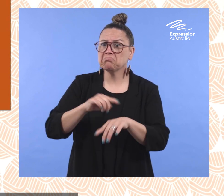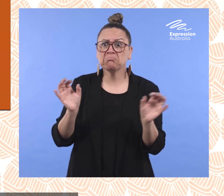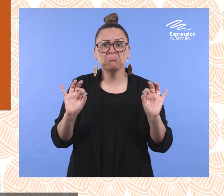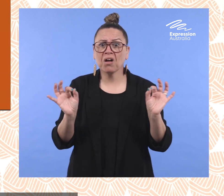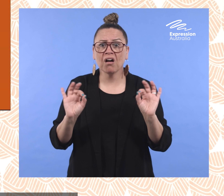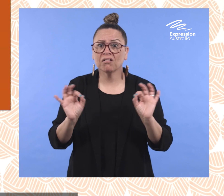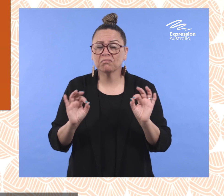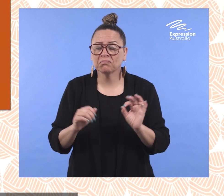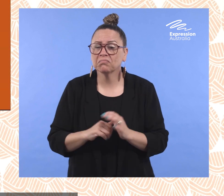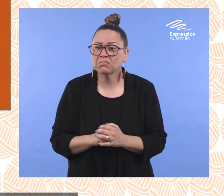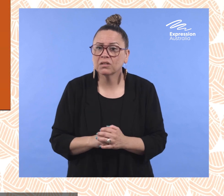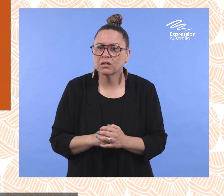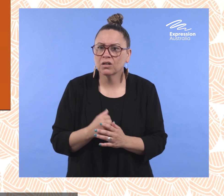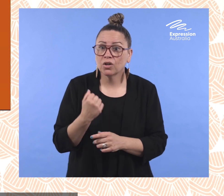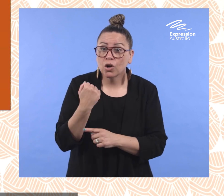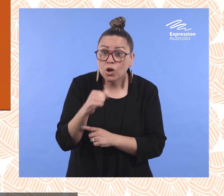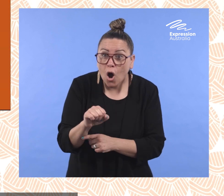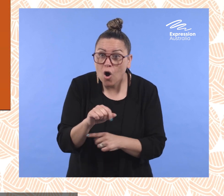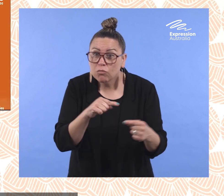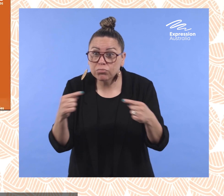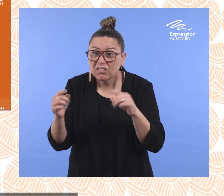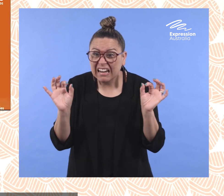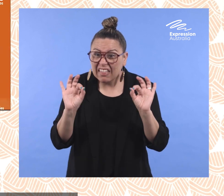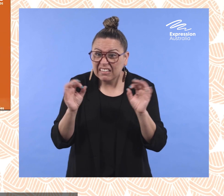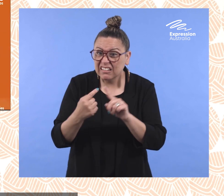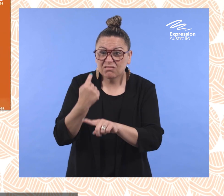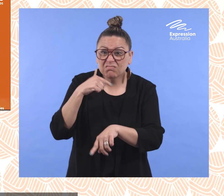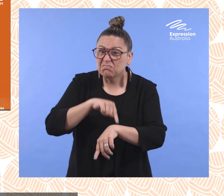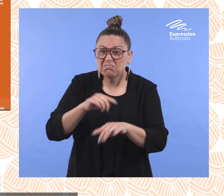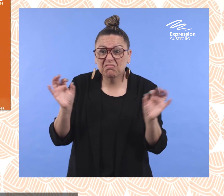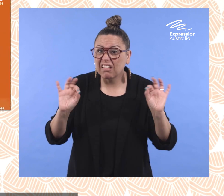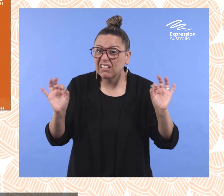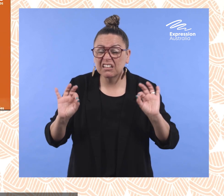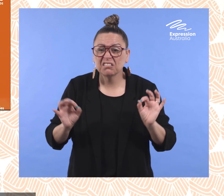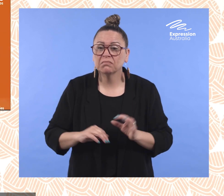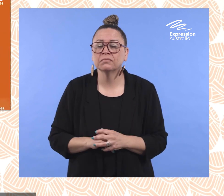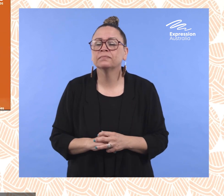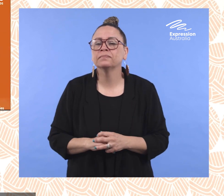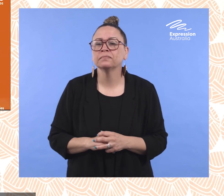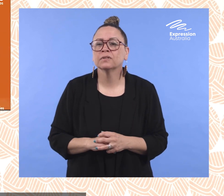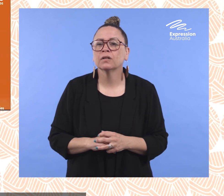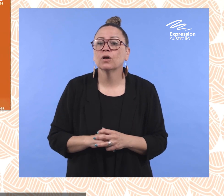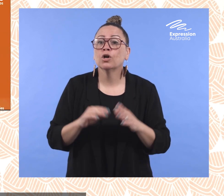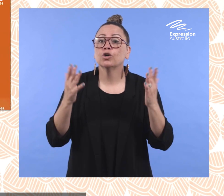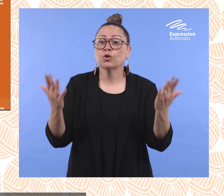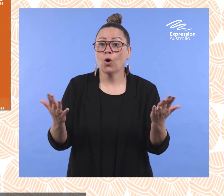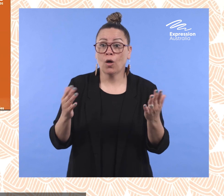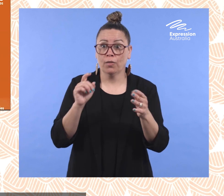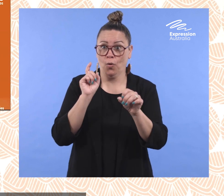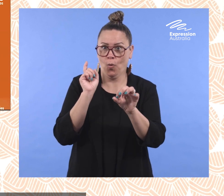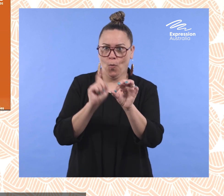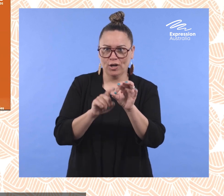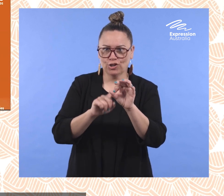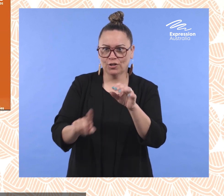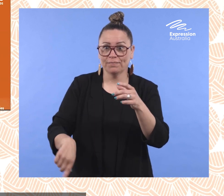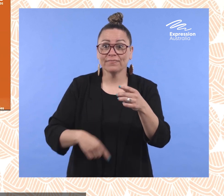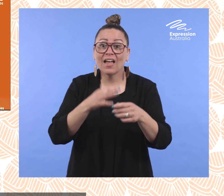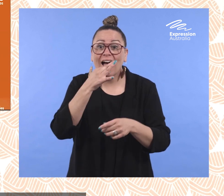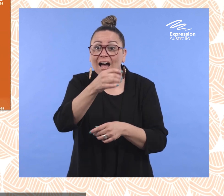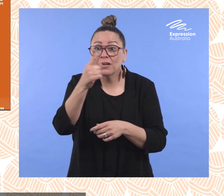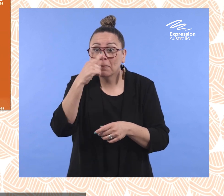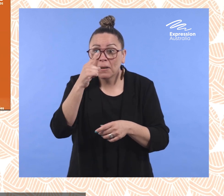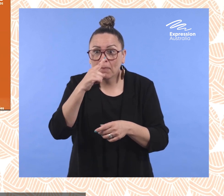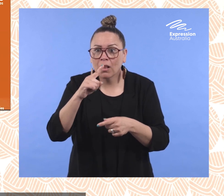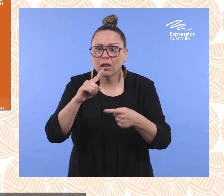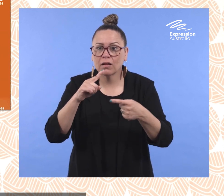an official no case in that instance. The question, to be put to people at the